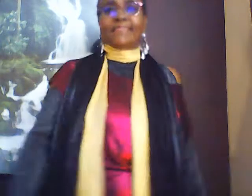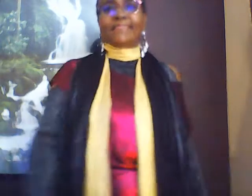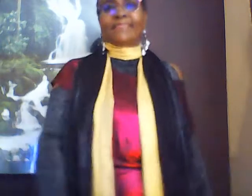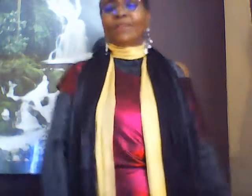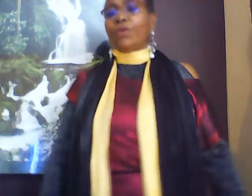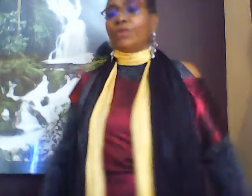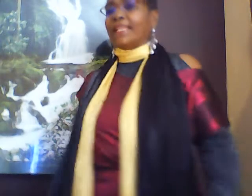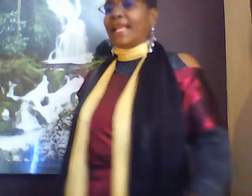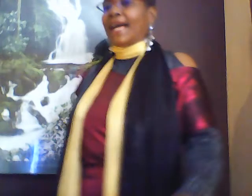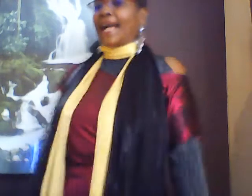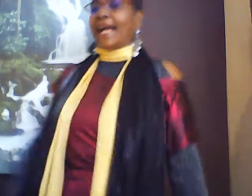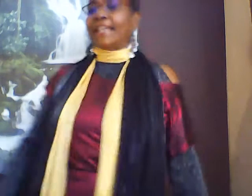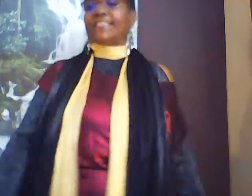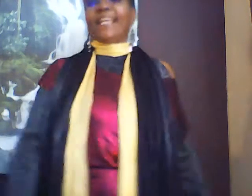Nous cause la cachée,